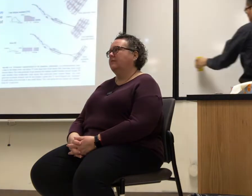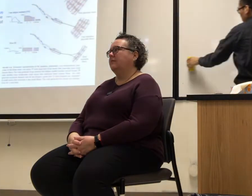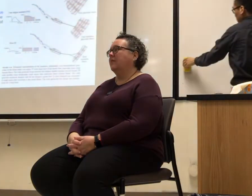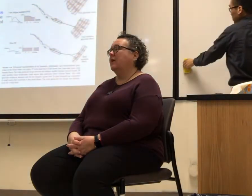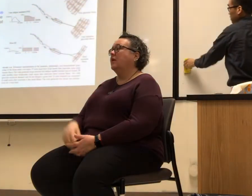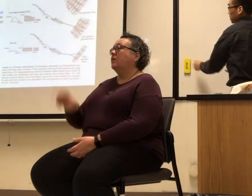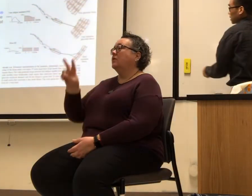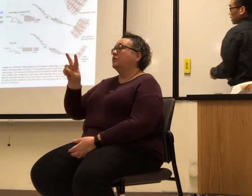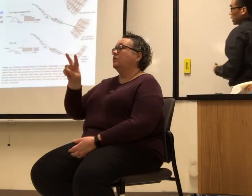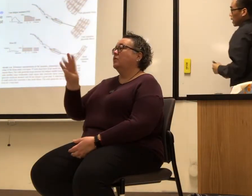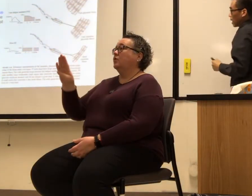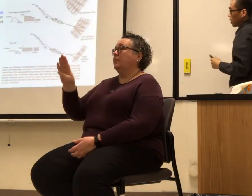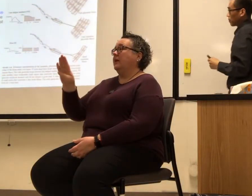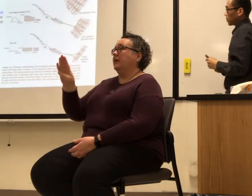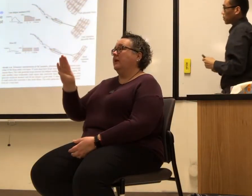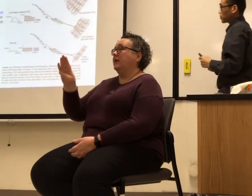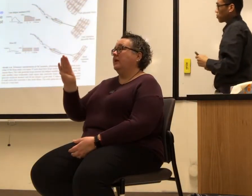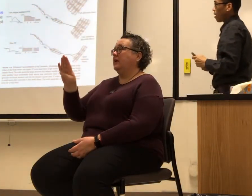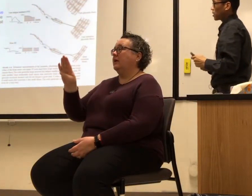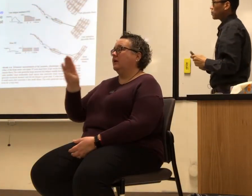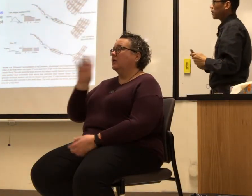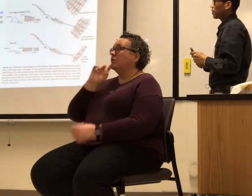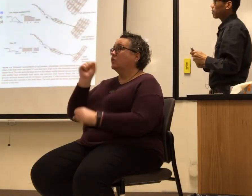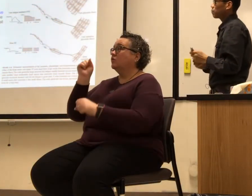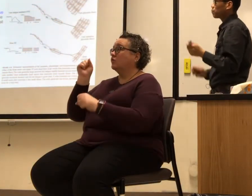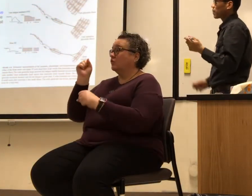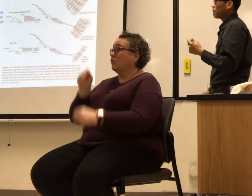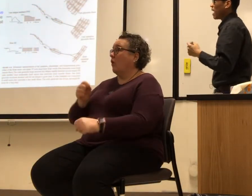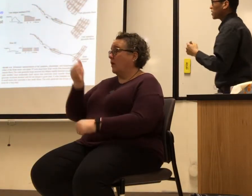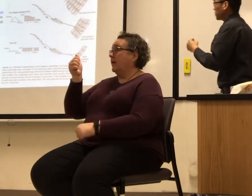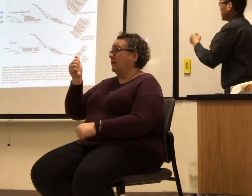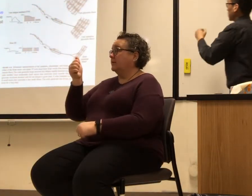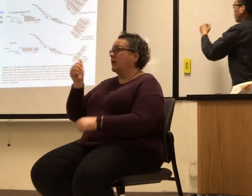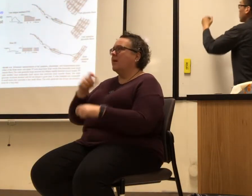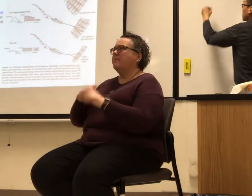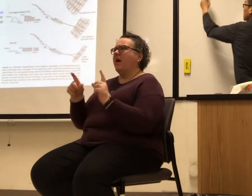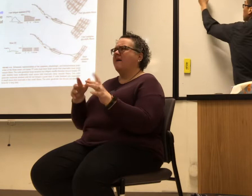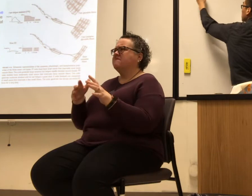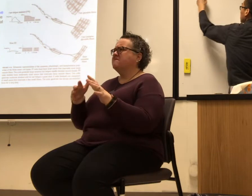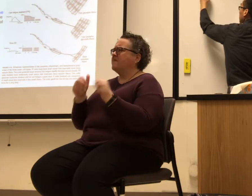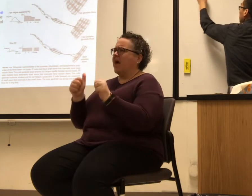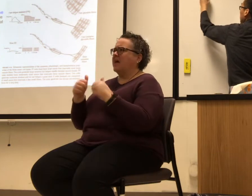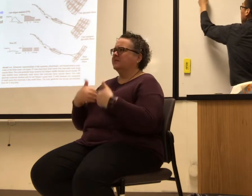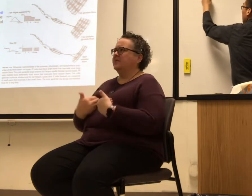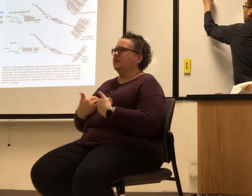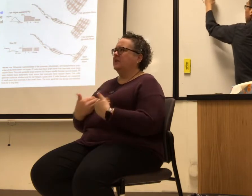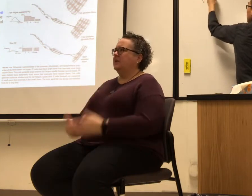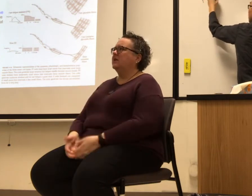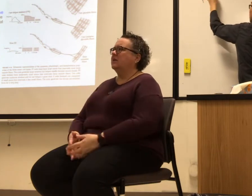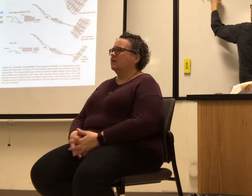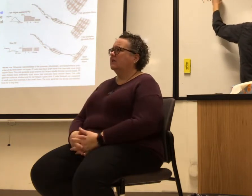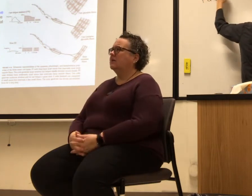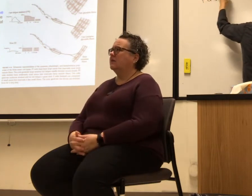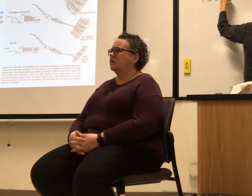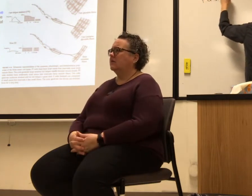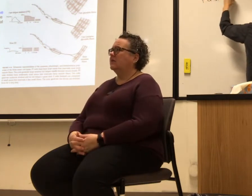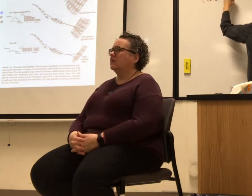So the 2Bs, they're the strongest, but they're fast fatigable.